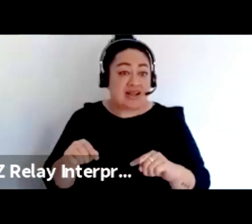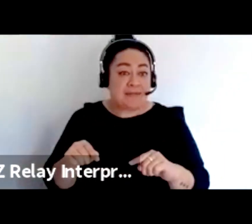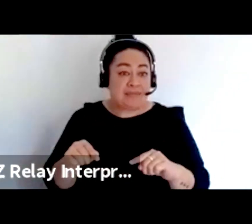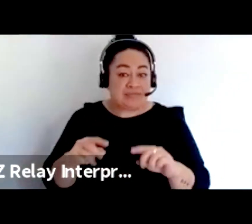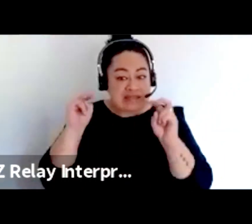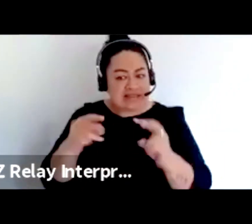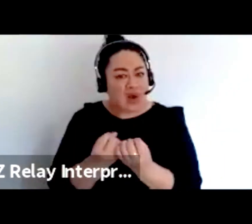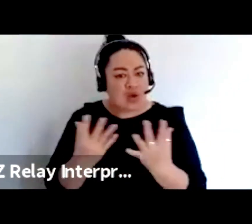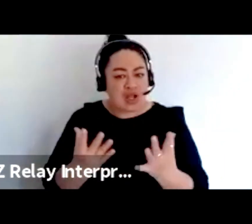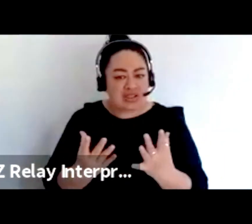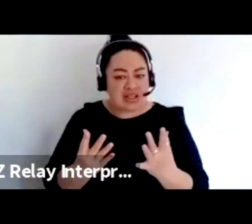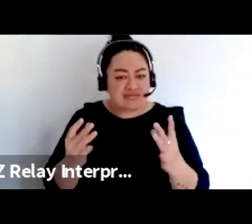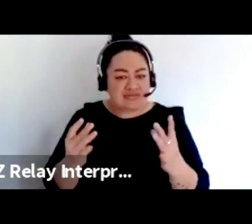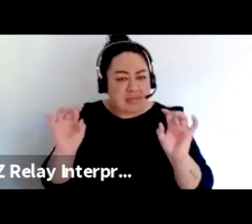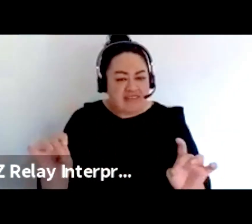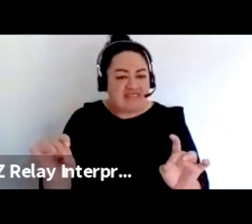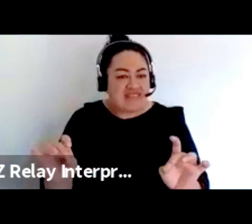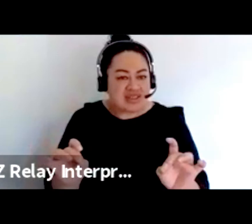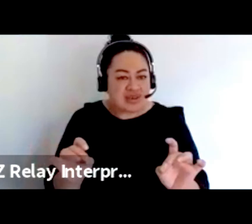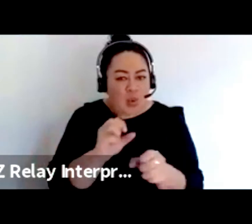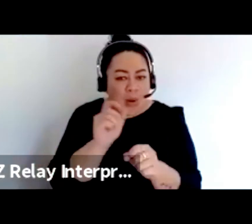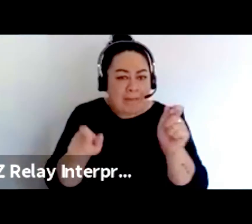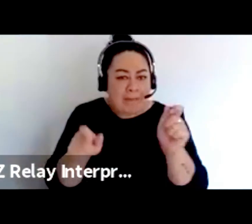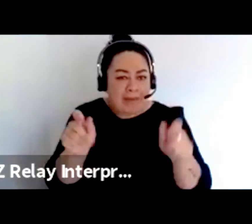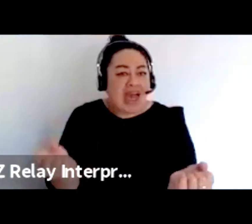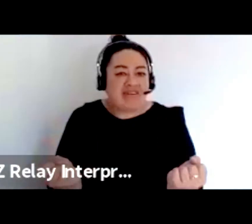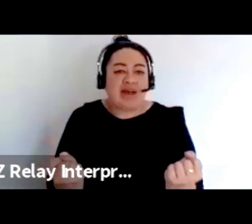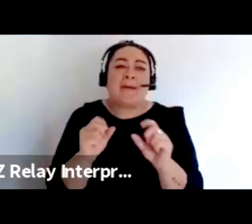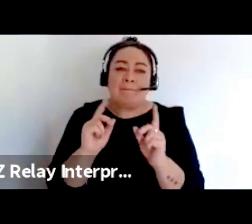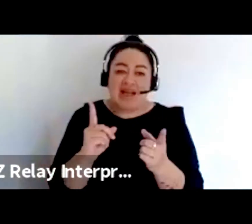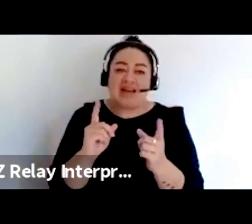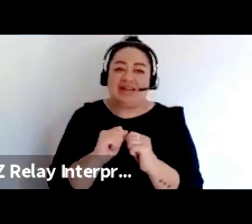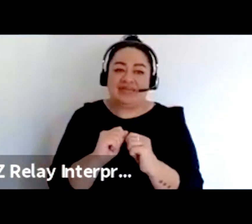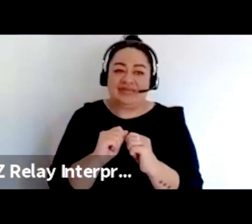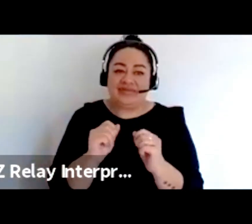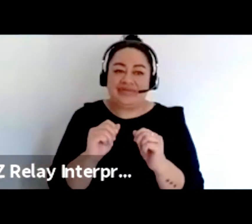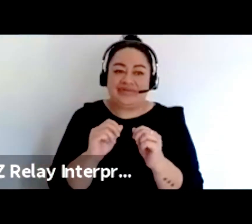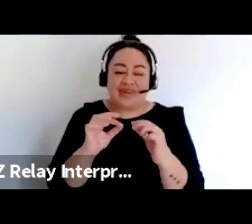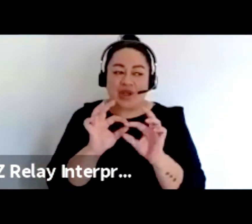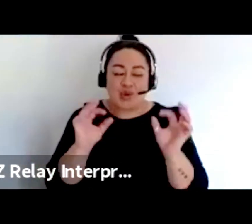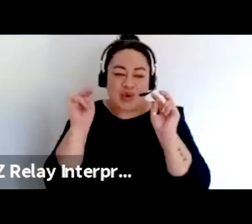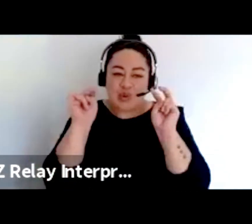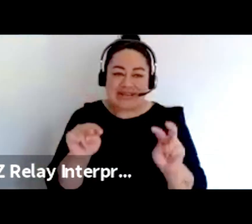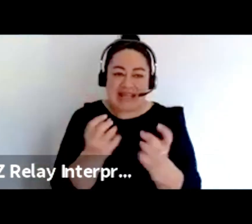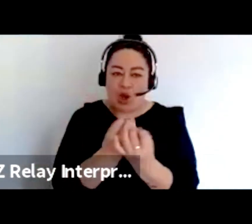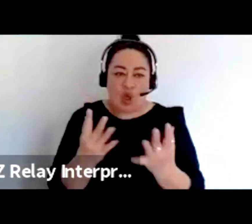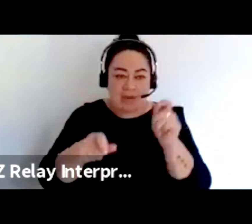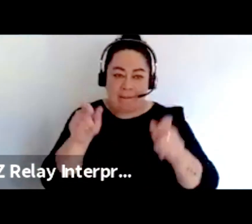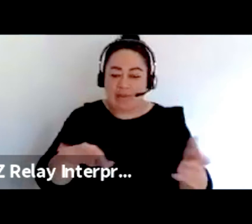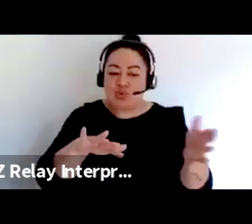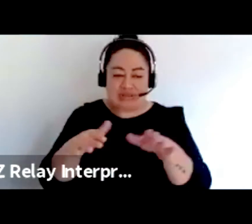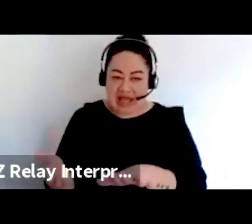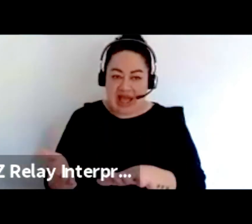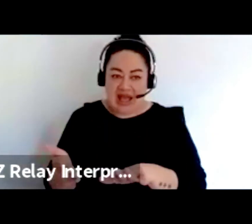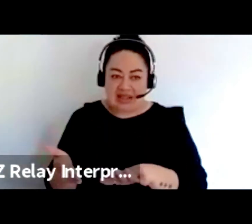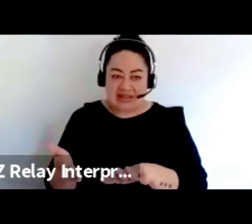also seen not many people die from the infection, which is a good thing. So just putting it into perspective